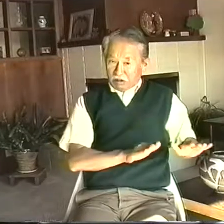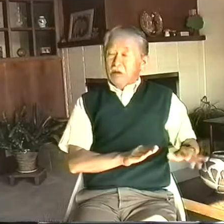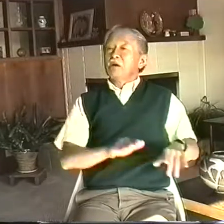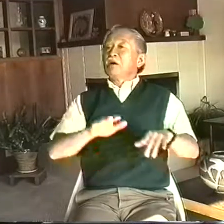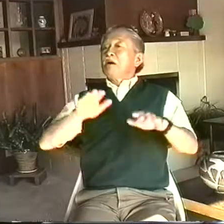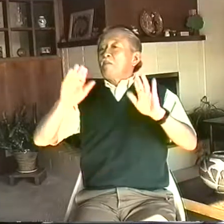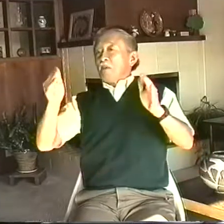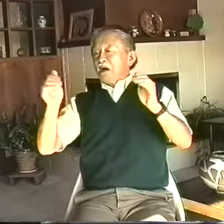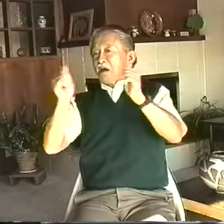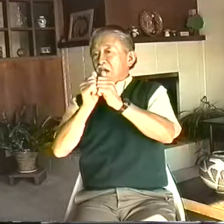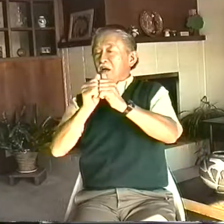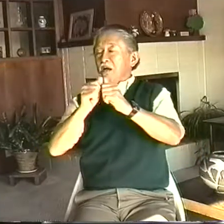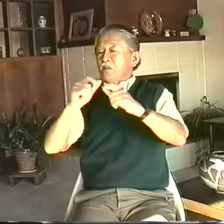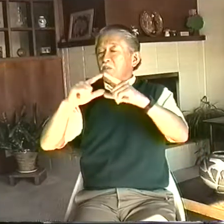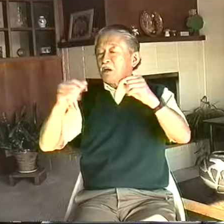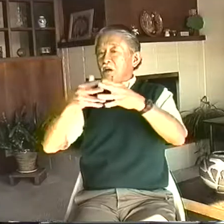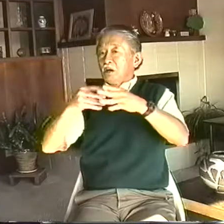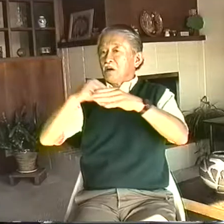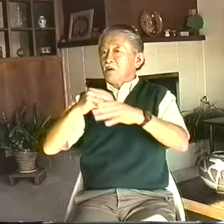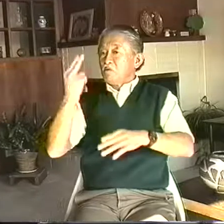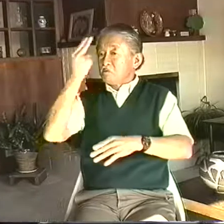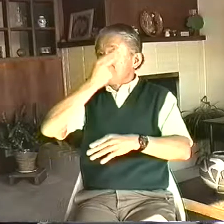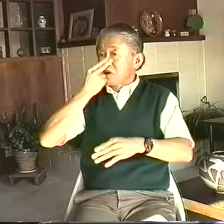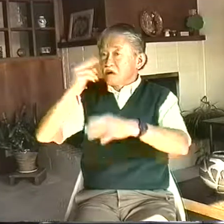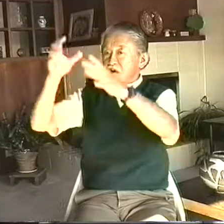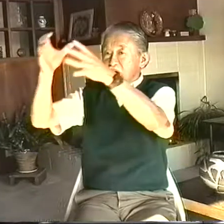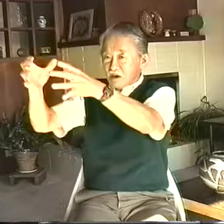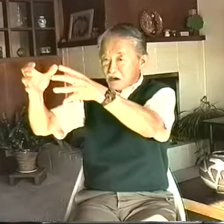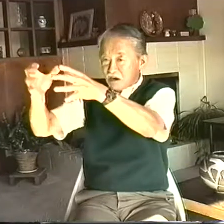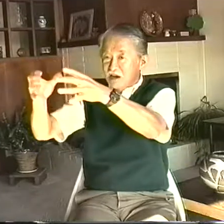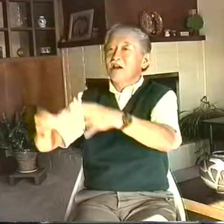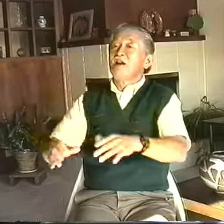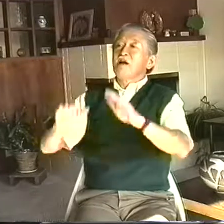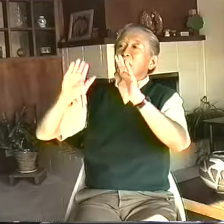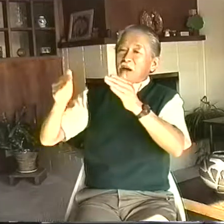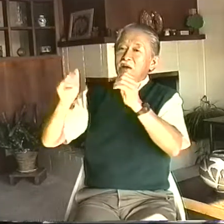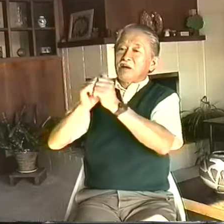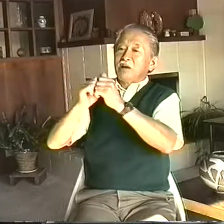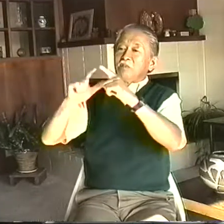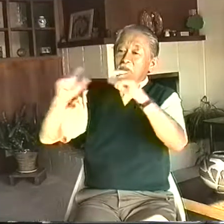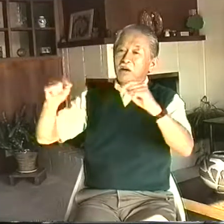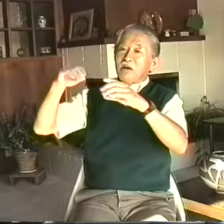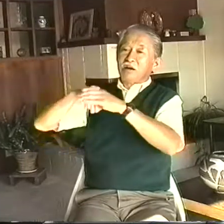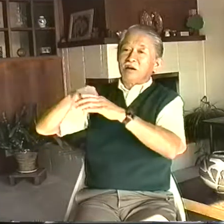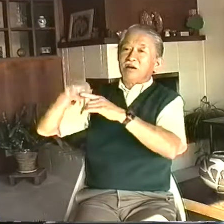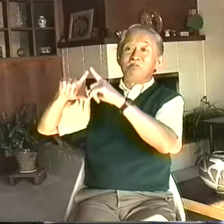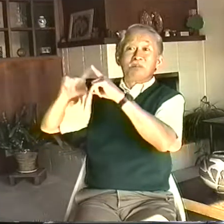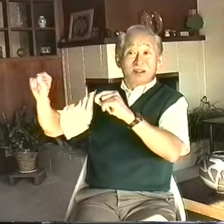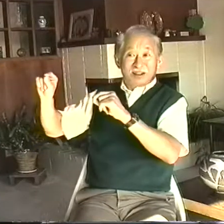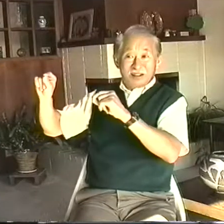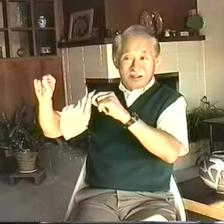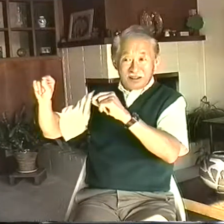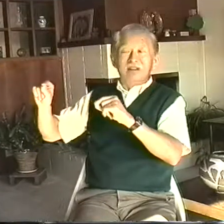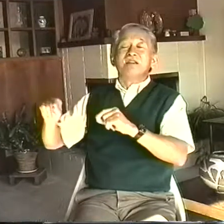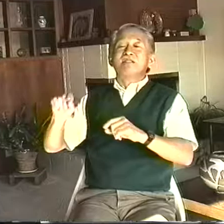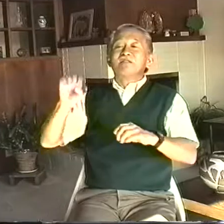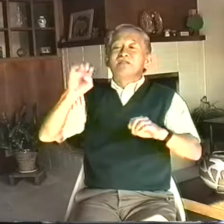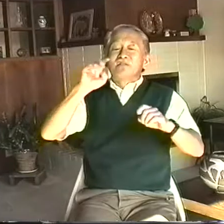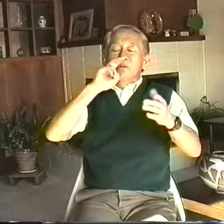Americans living in America, and comparing that incidence with Japanese Americans living in Hawaii compared to a third group, Japanese